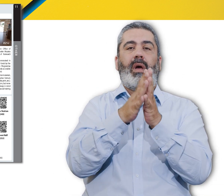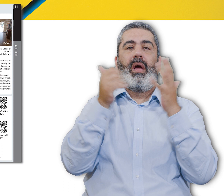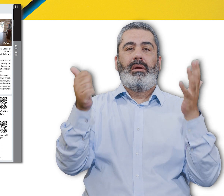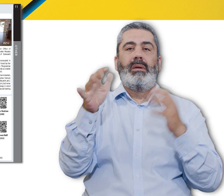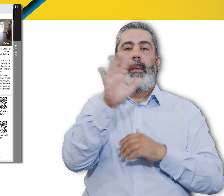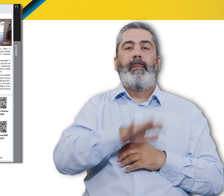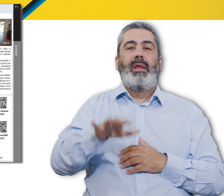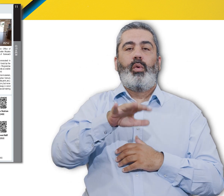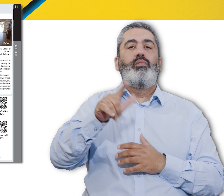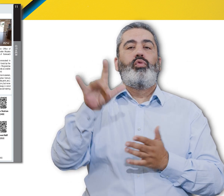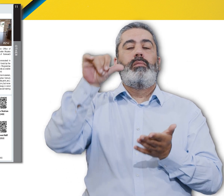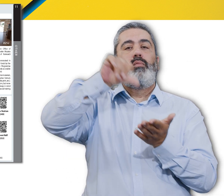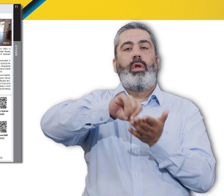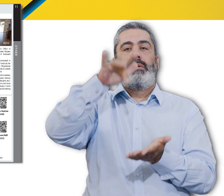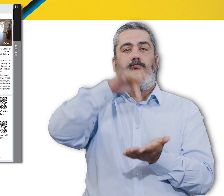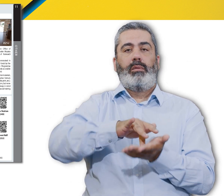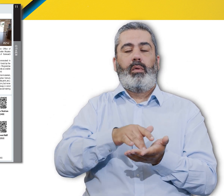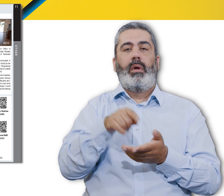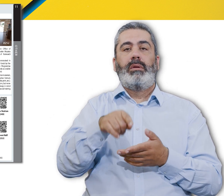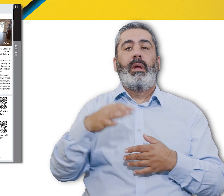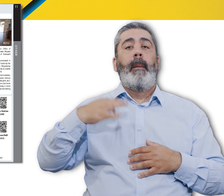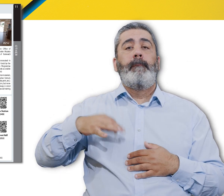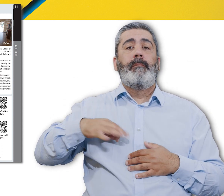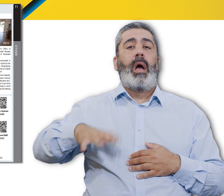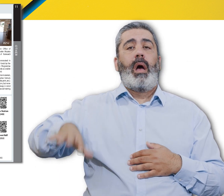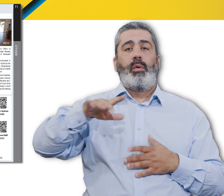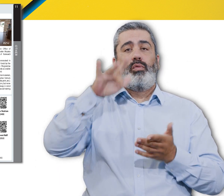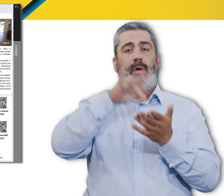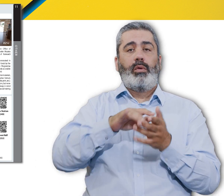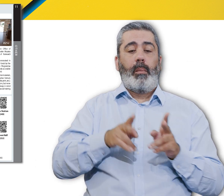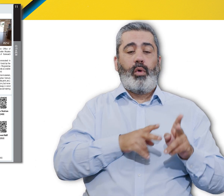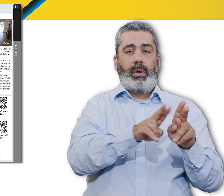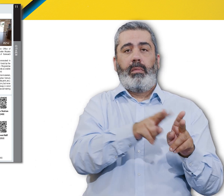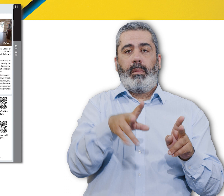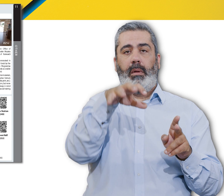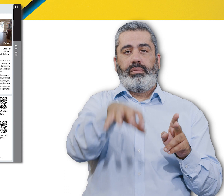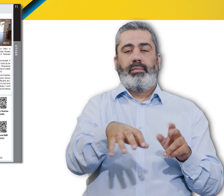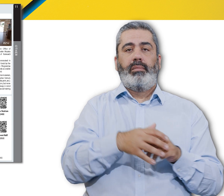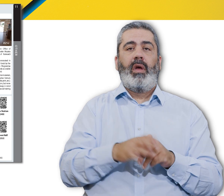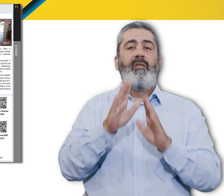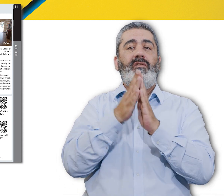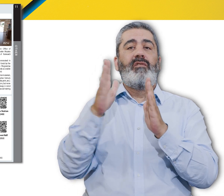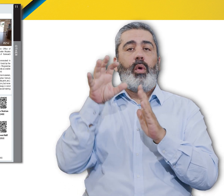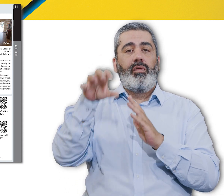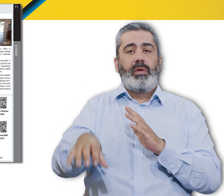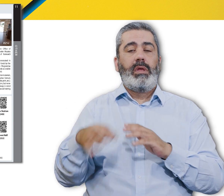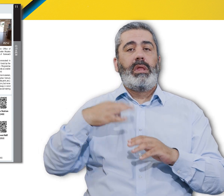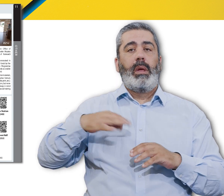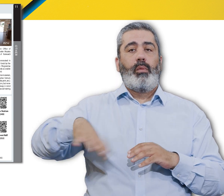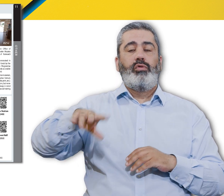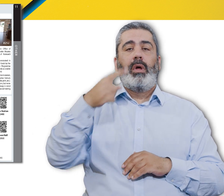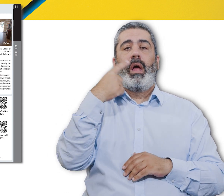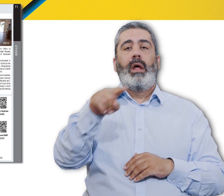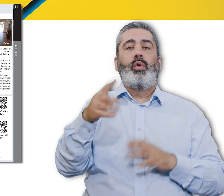The main park of the town by Esm River. Library Garden number 191, area, city centre.